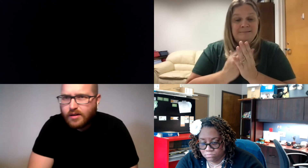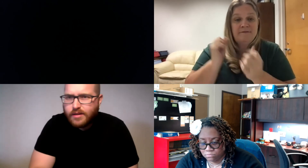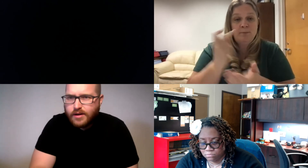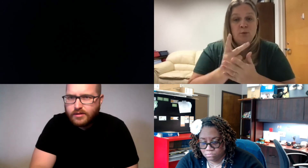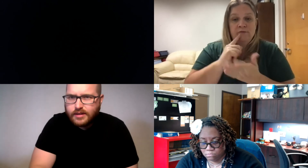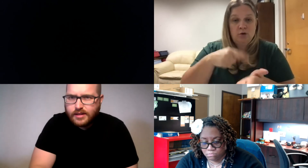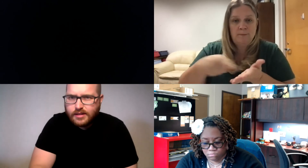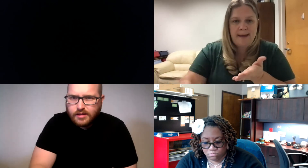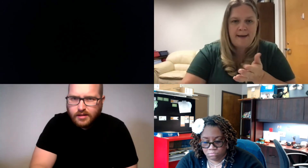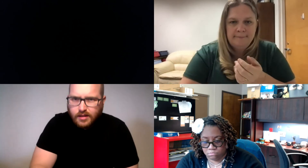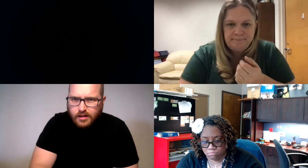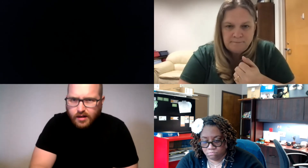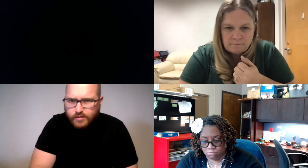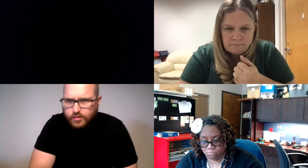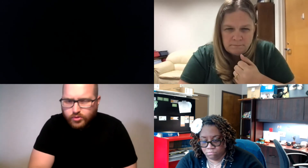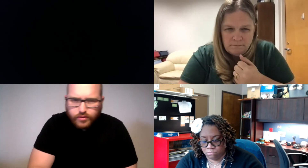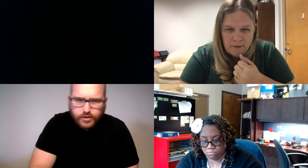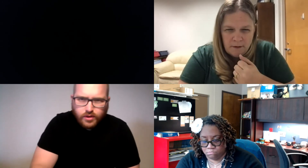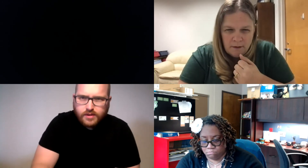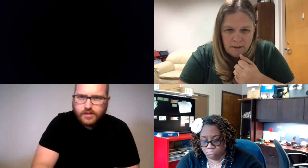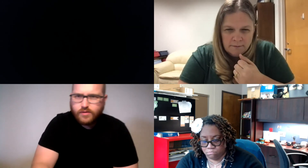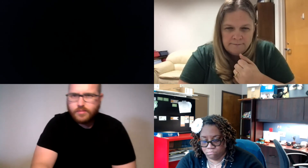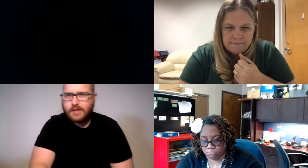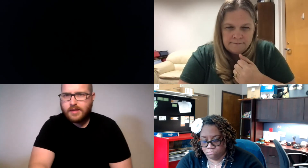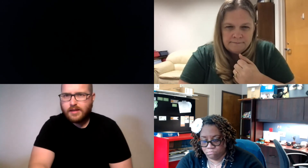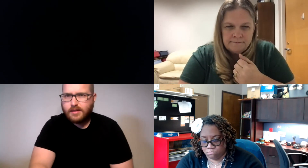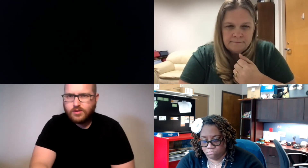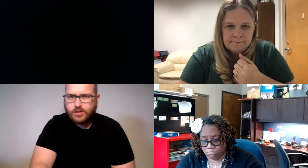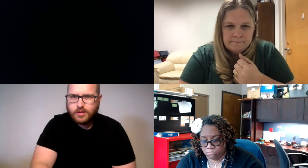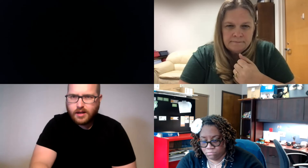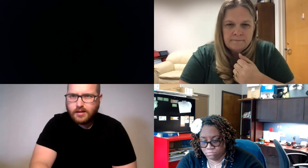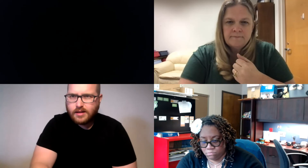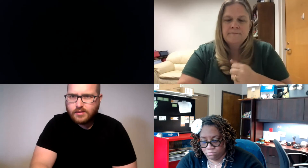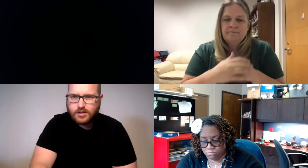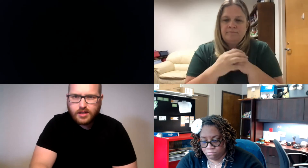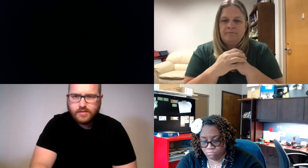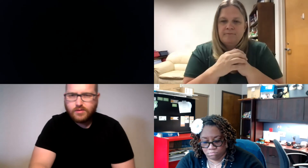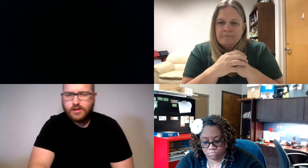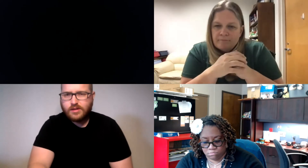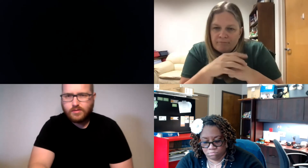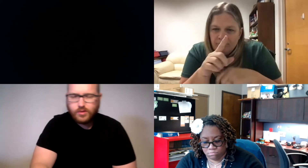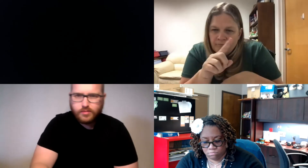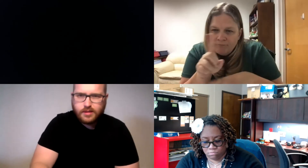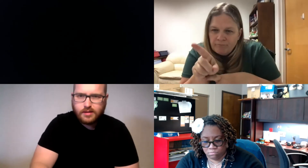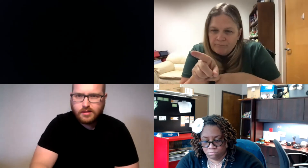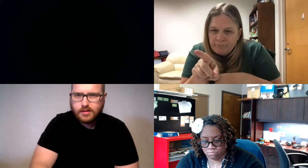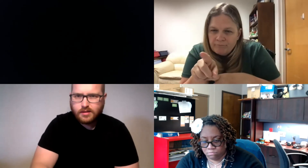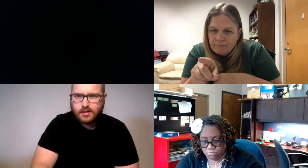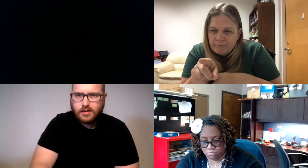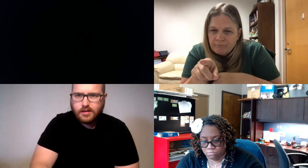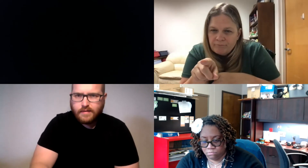it on their list of approved services for payment. And the interpreter got lost with the change of screens. One moment.